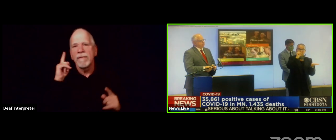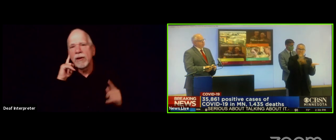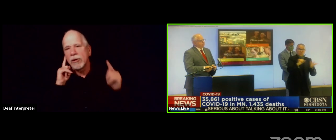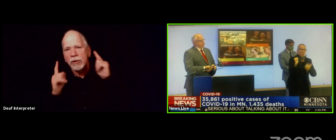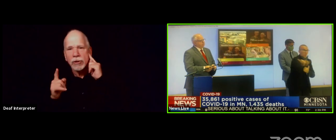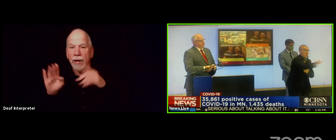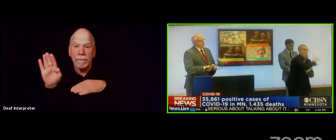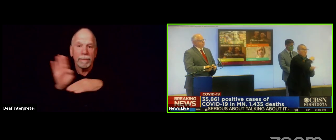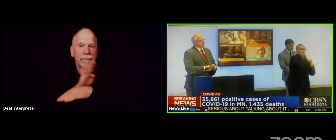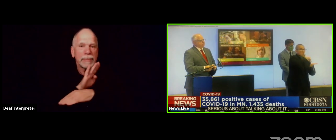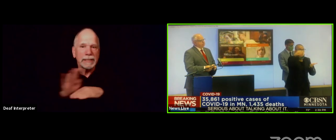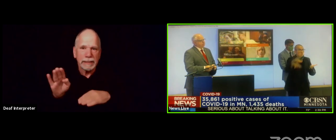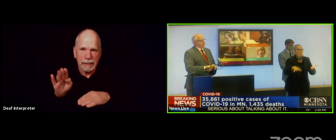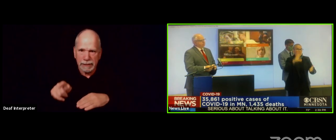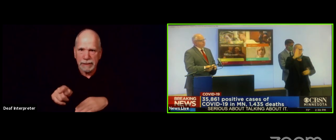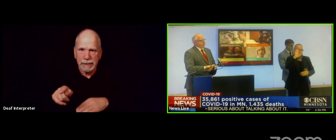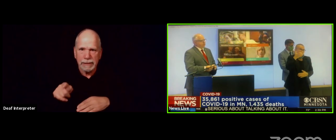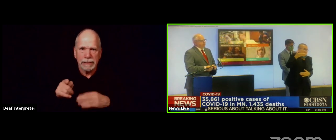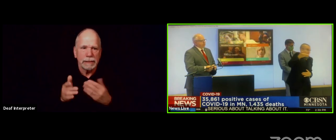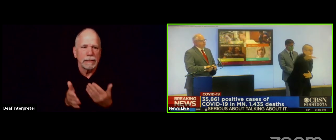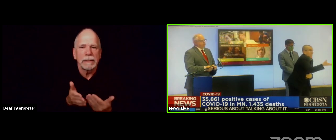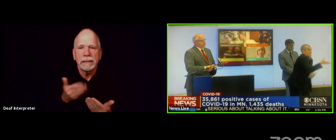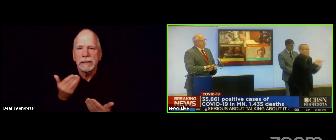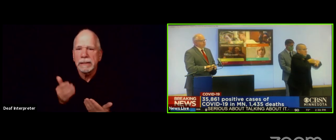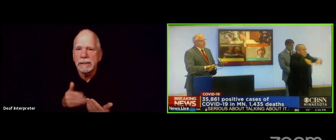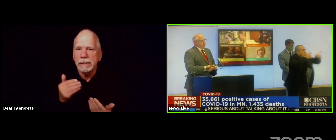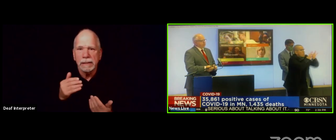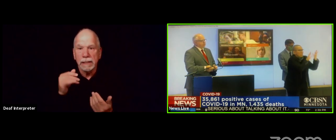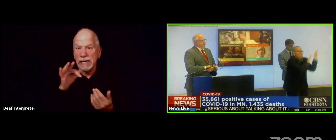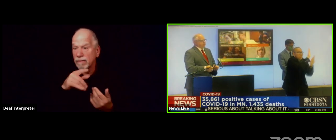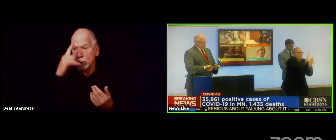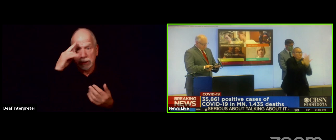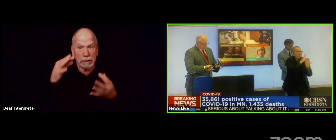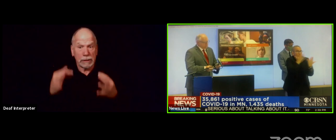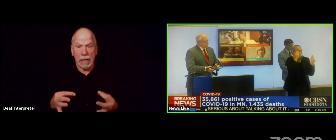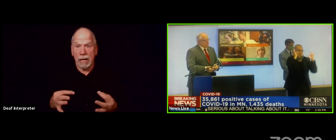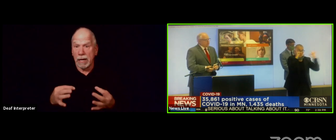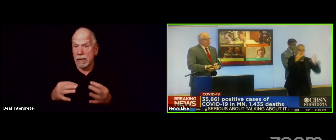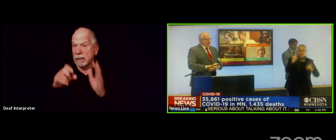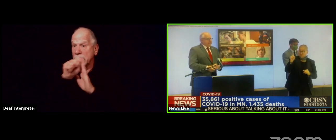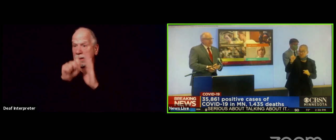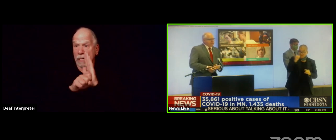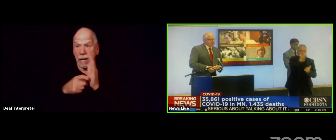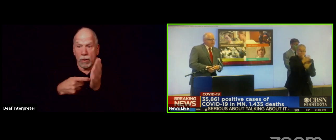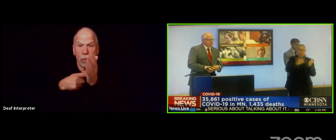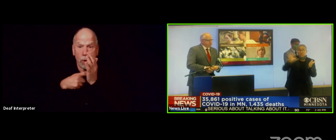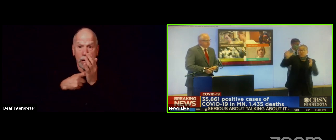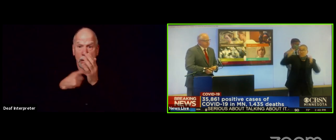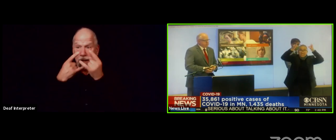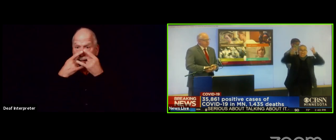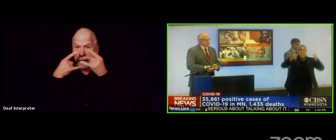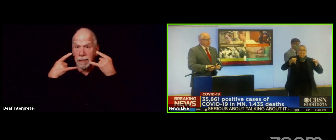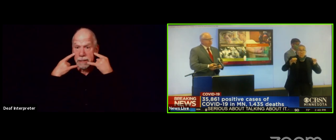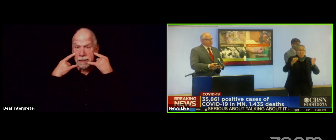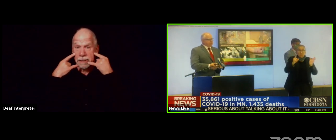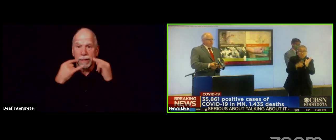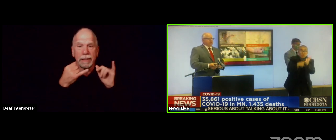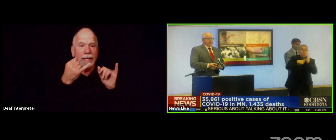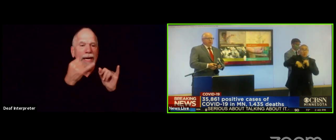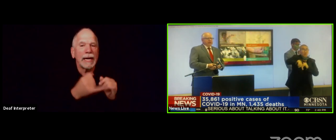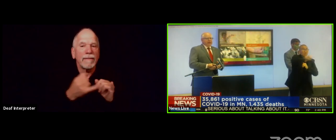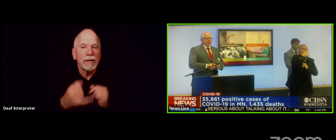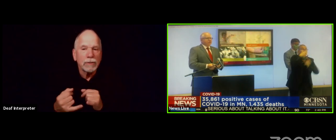in school. They say it's very important to their education. Is that going to be part of the decision making on that? It is. Require masks for students in